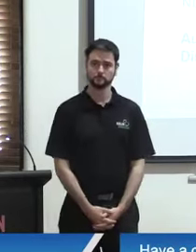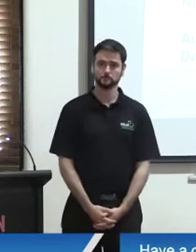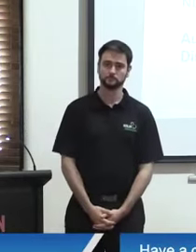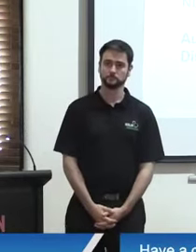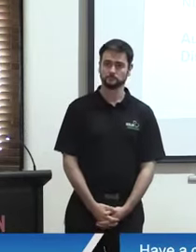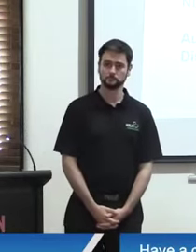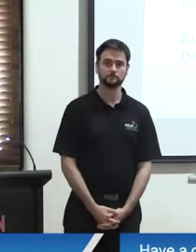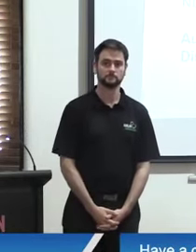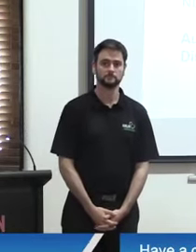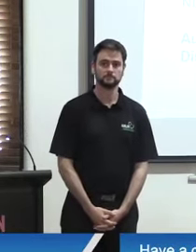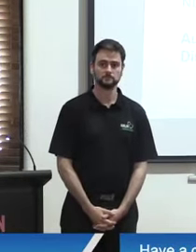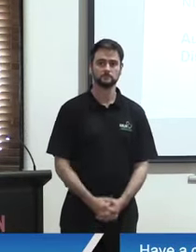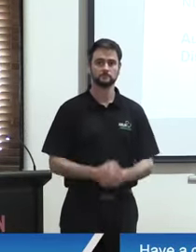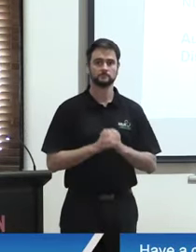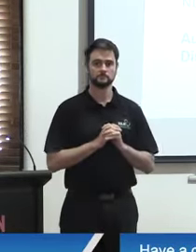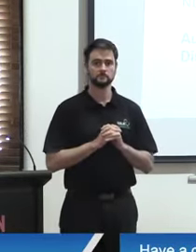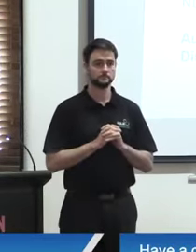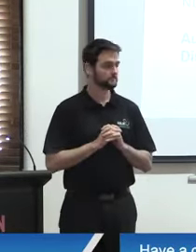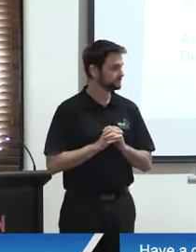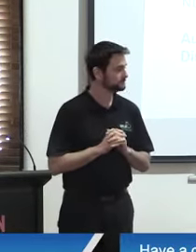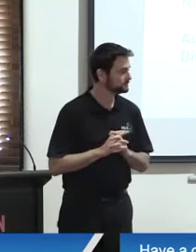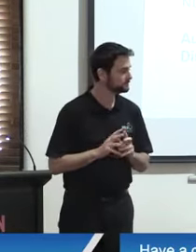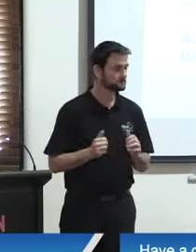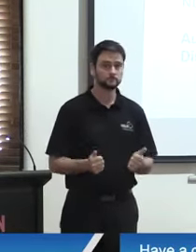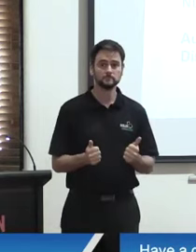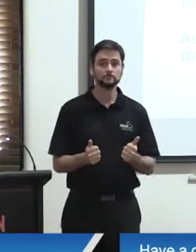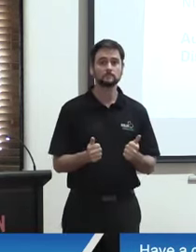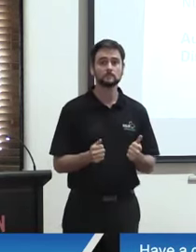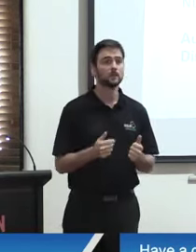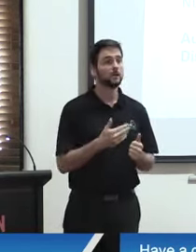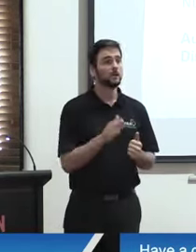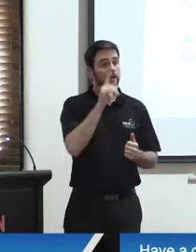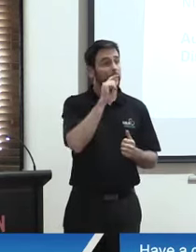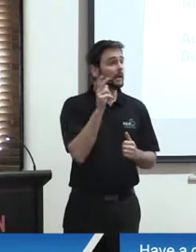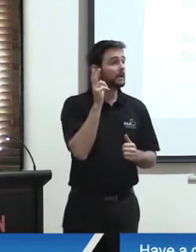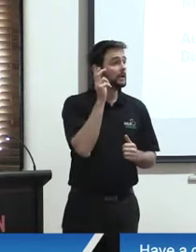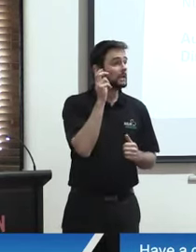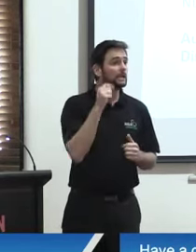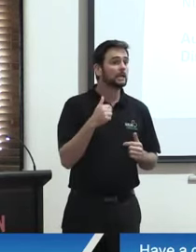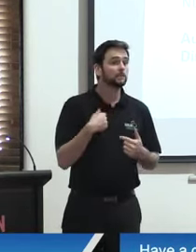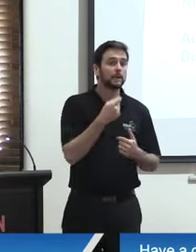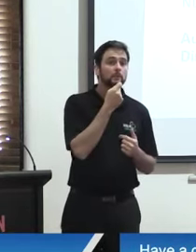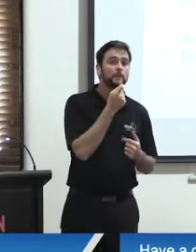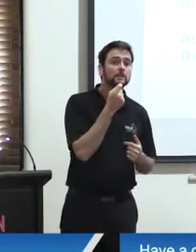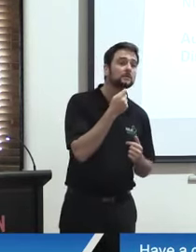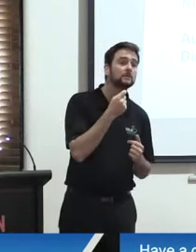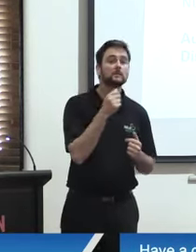All right. Can everyone hear me all right with this microphone? Everyone at the back hear me all